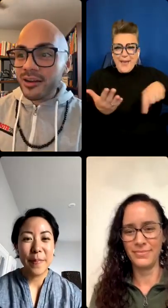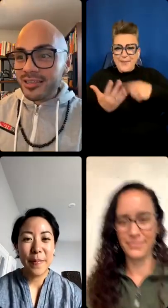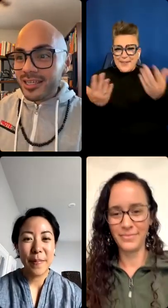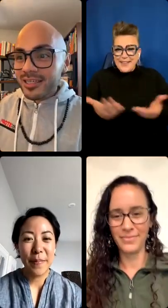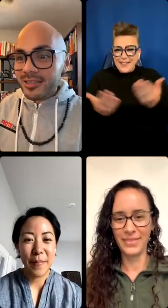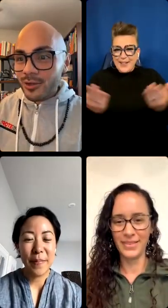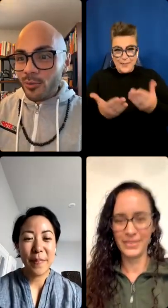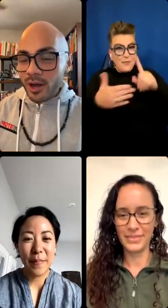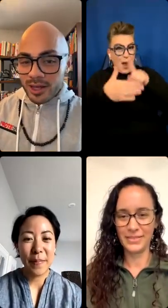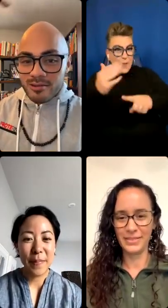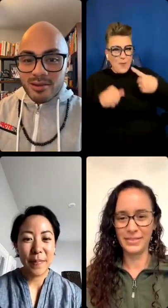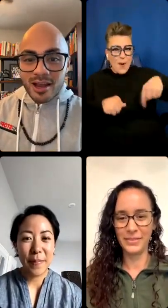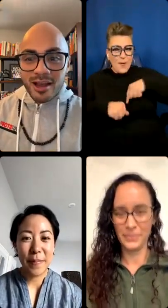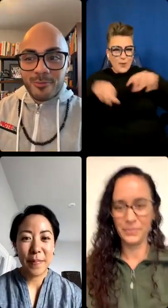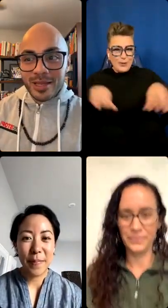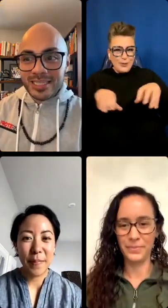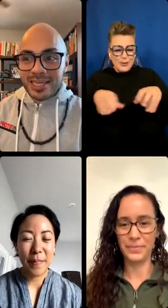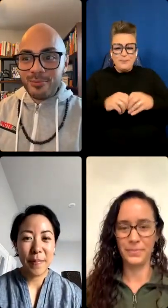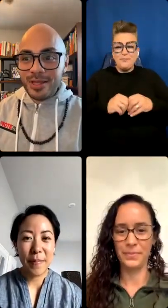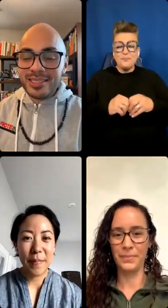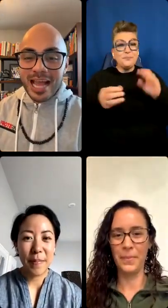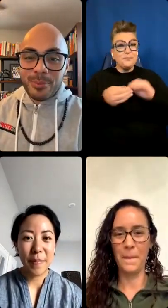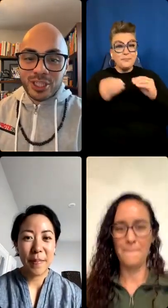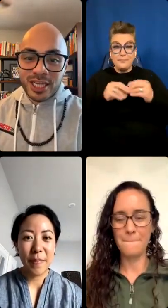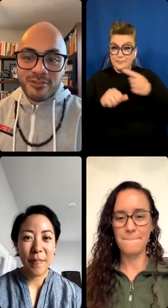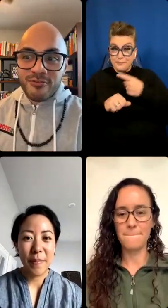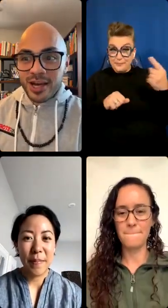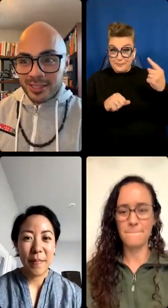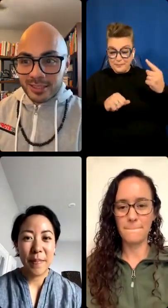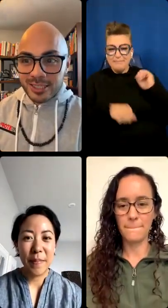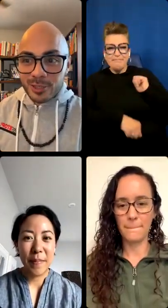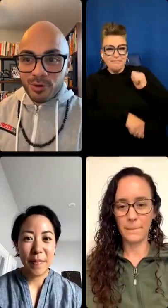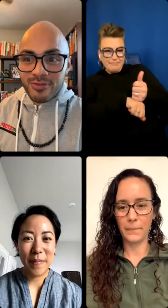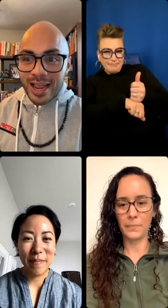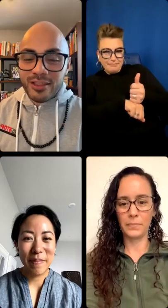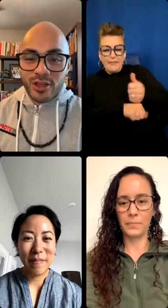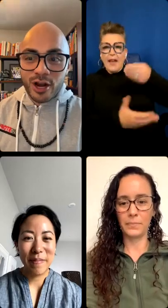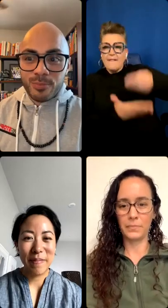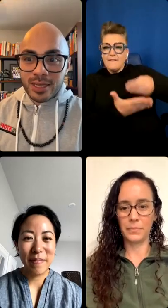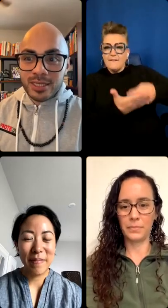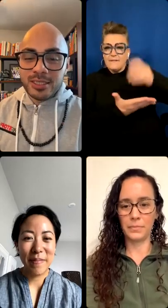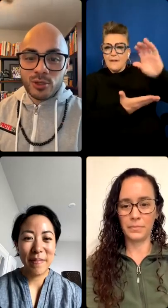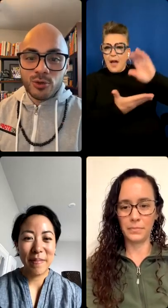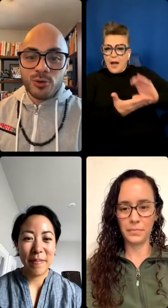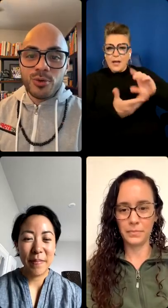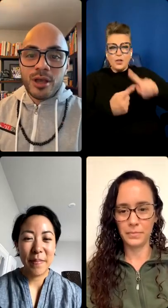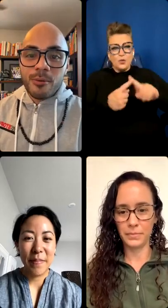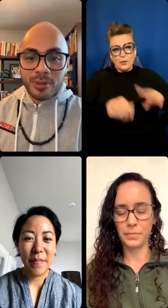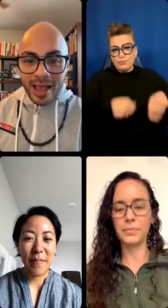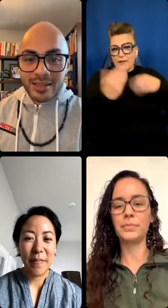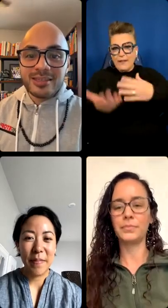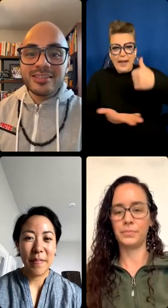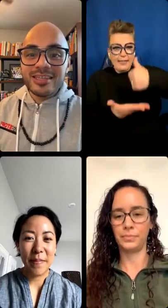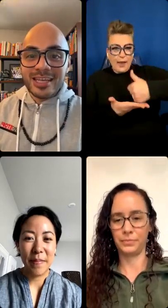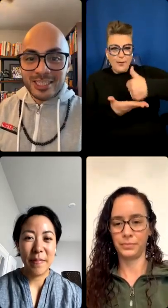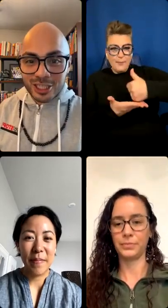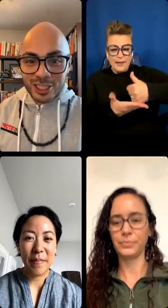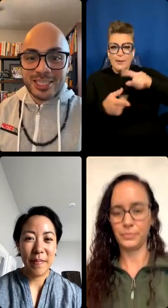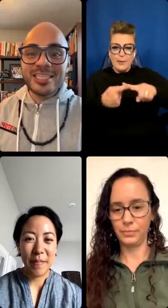those are. So one, it's going to be establishing a fund to provide therapy to